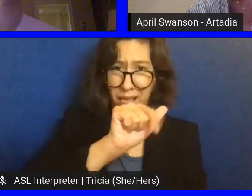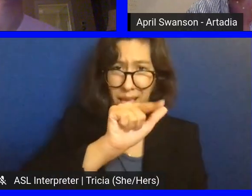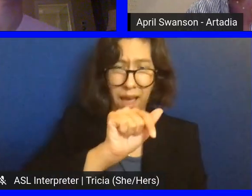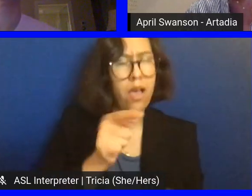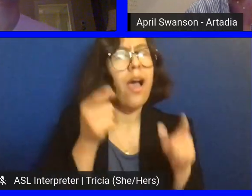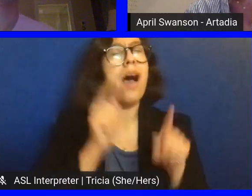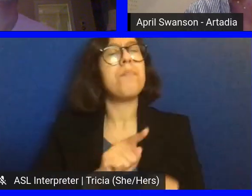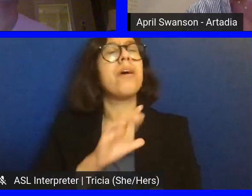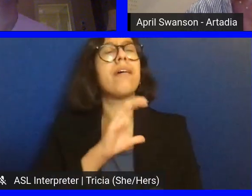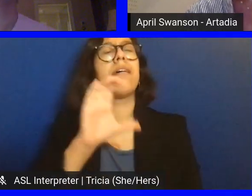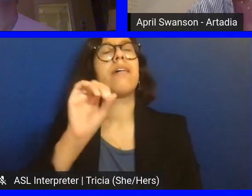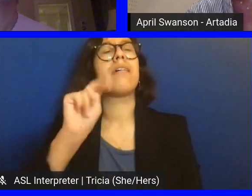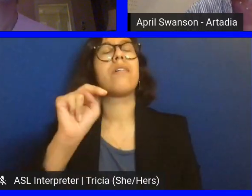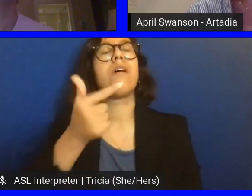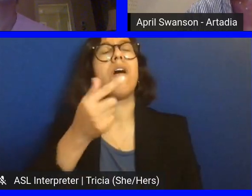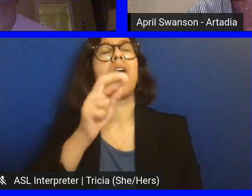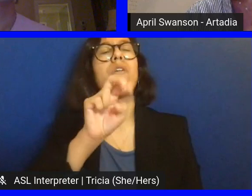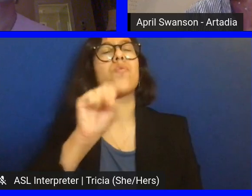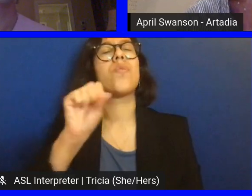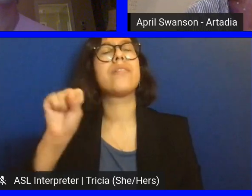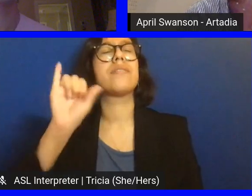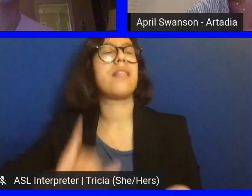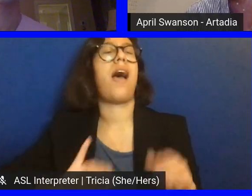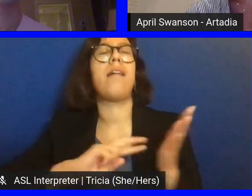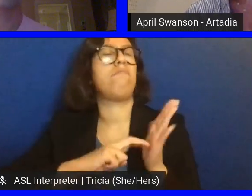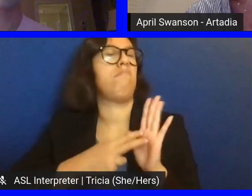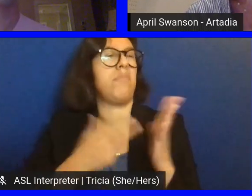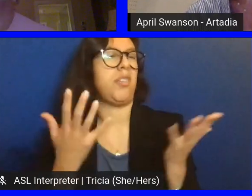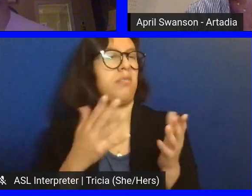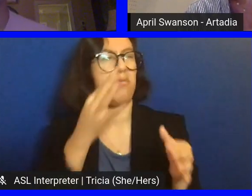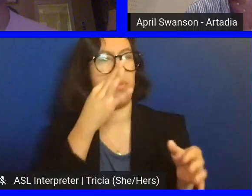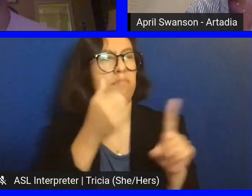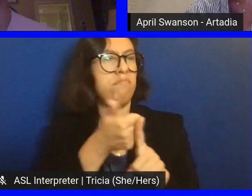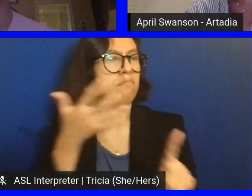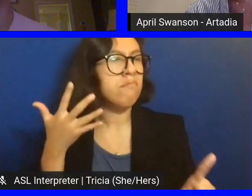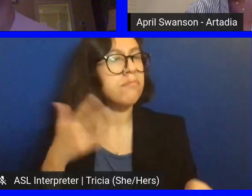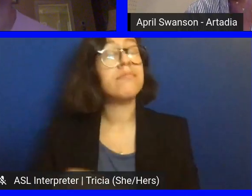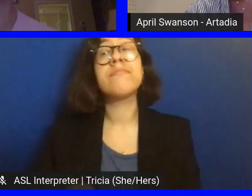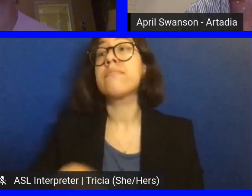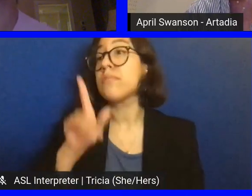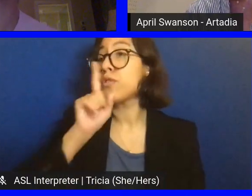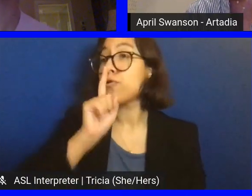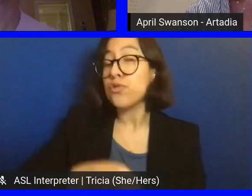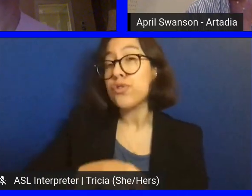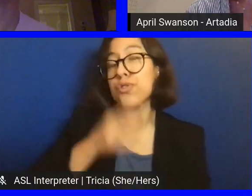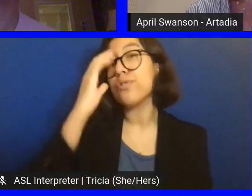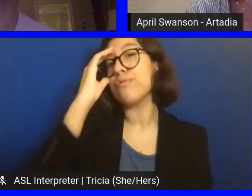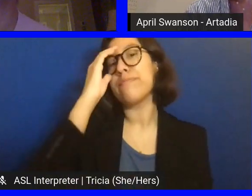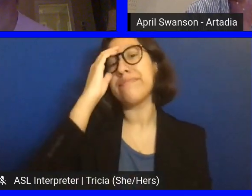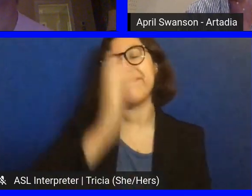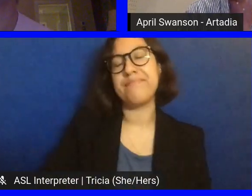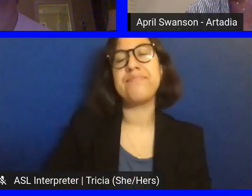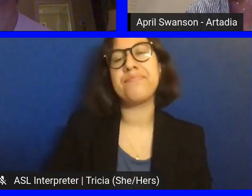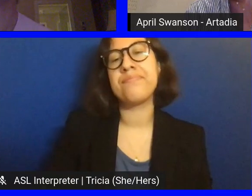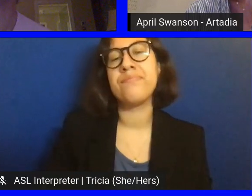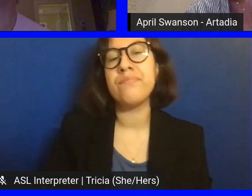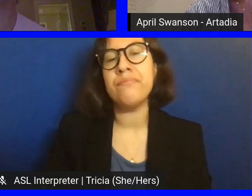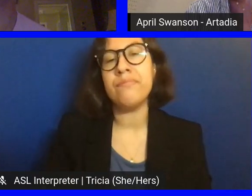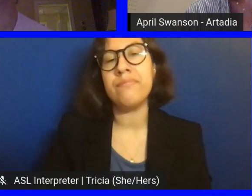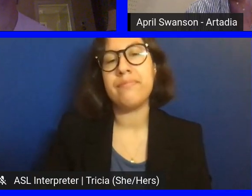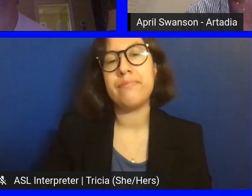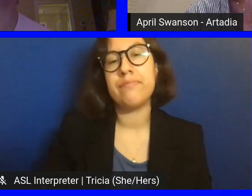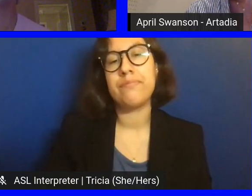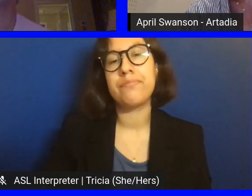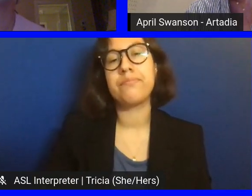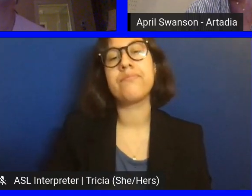about what the Congress was and the programming that was involved in that? Yeah, for sure. So